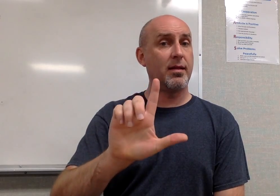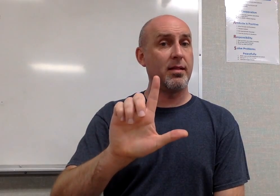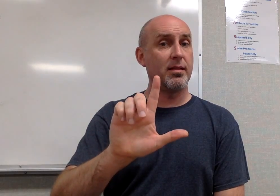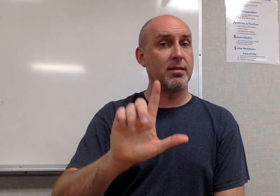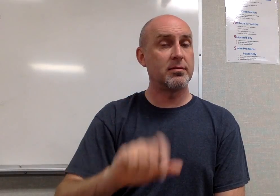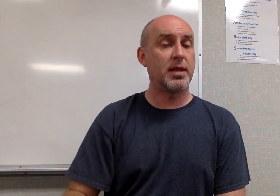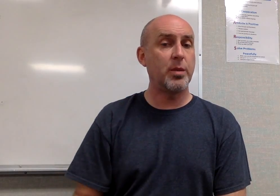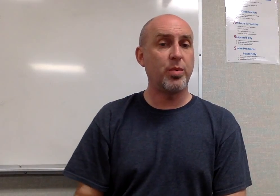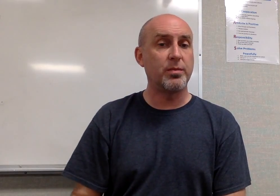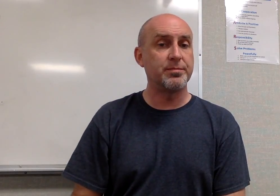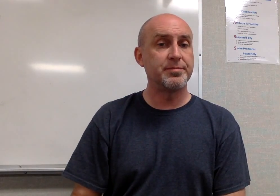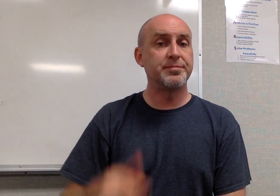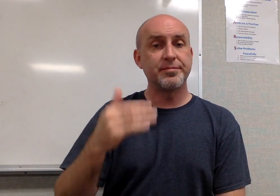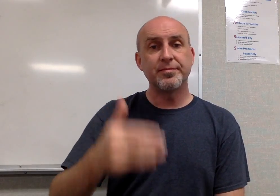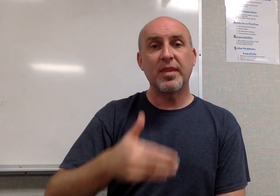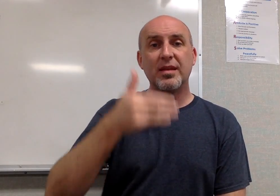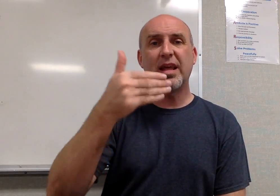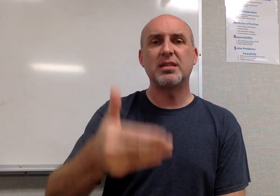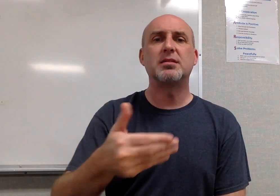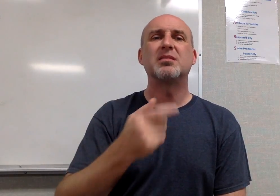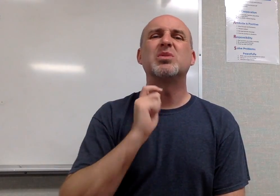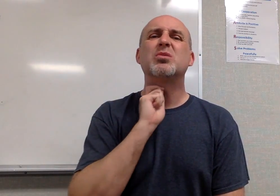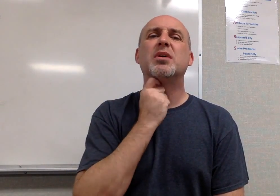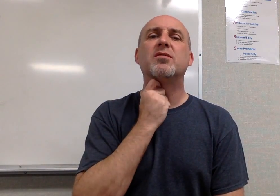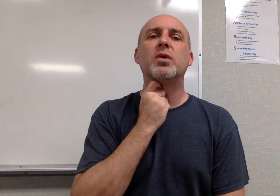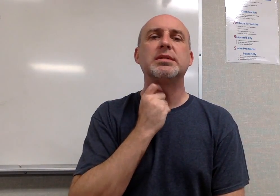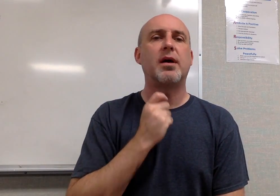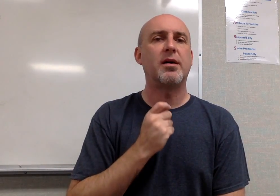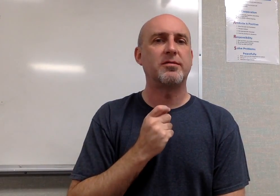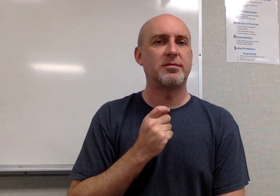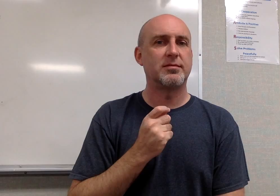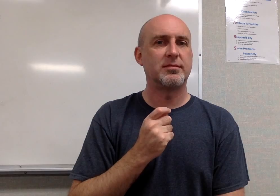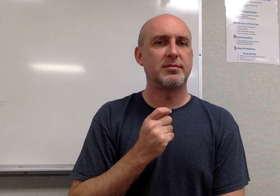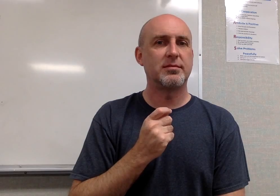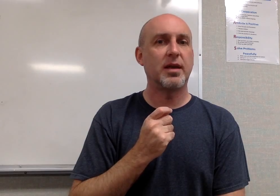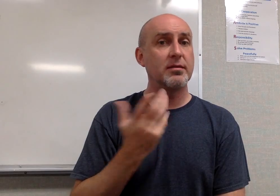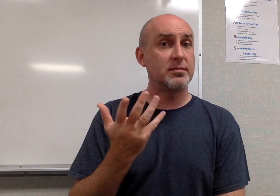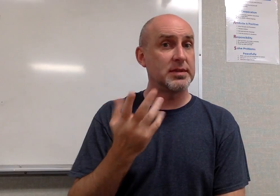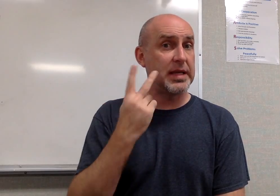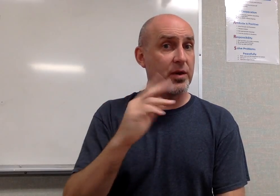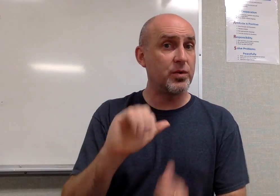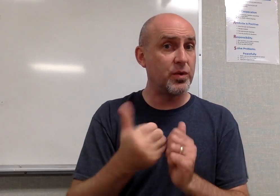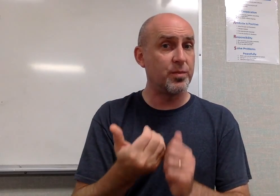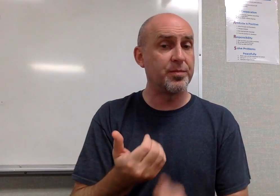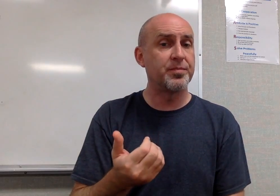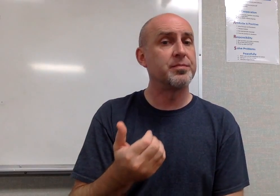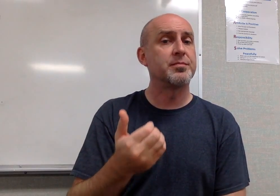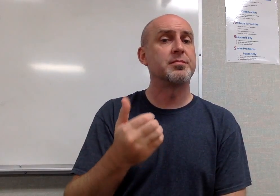A-P-R-I-L, April. Next, I'm going to turn my voice off. Okay, see how you do.